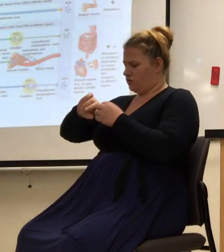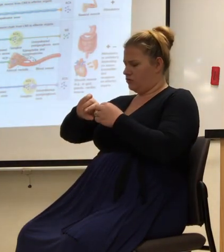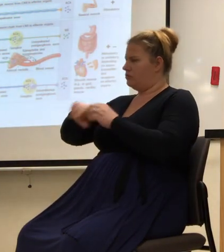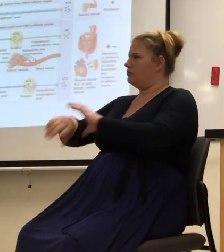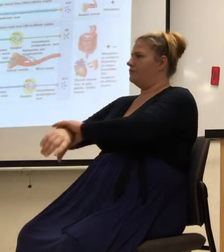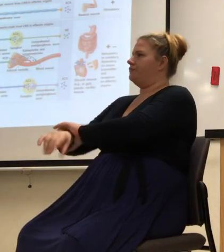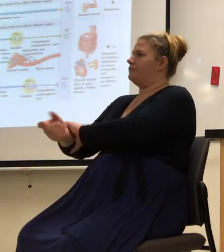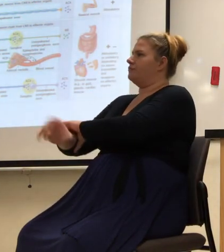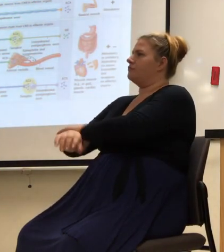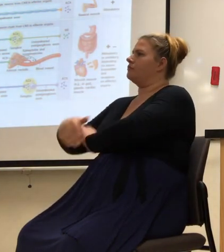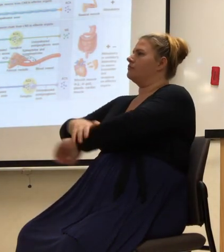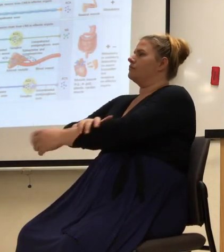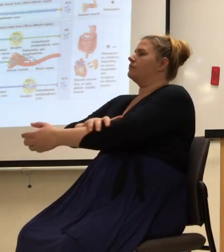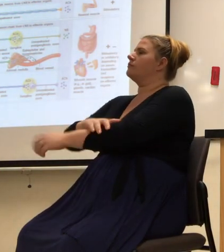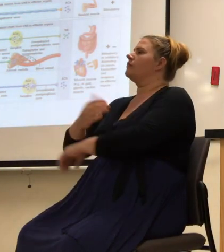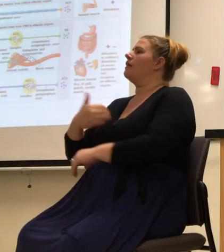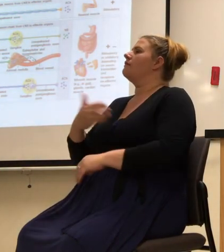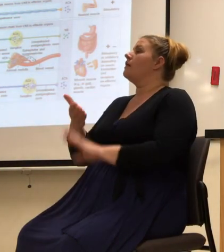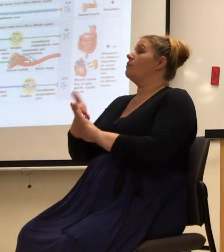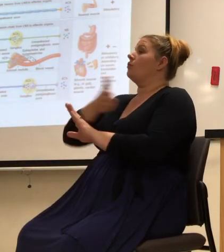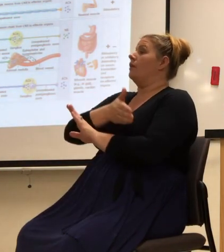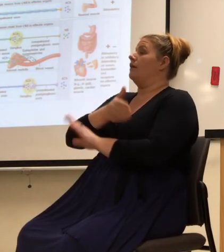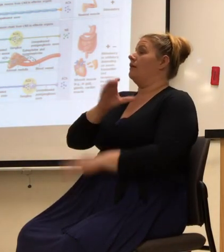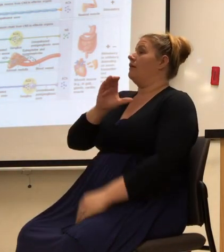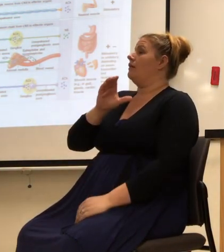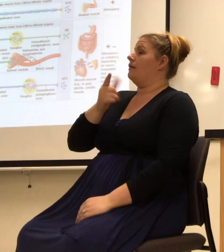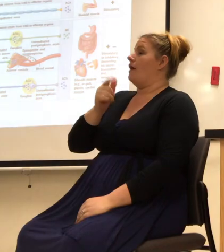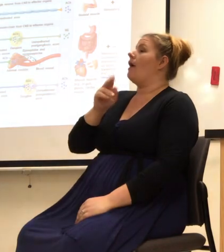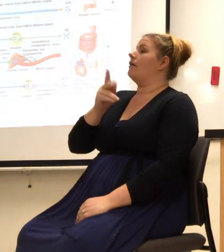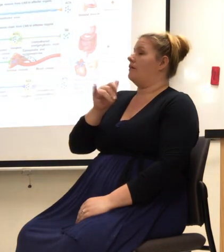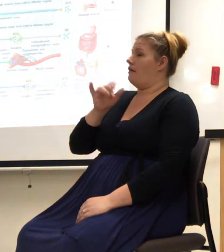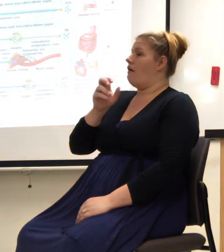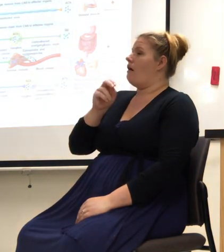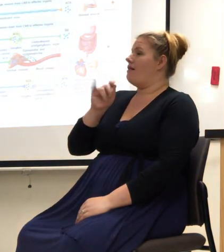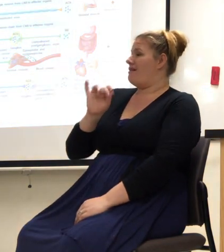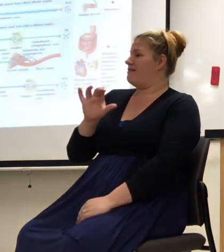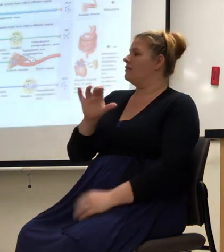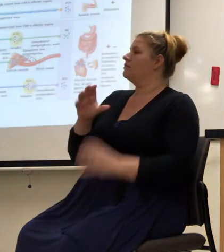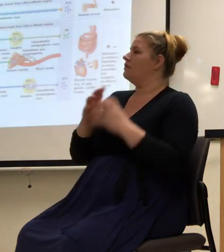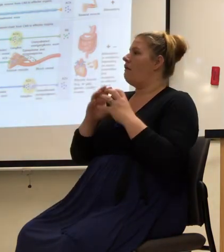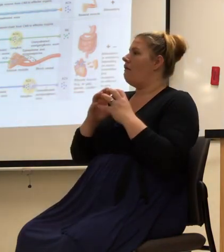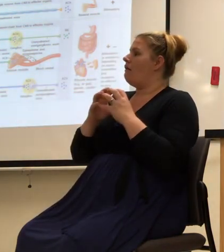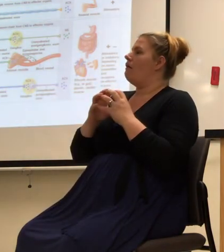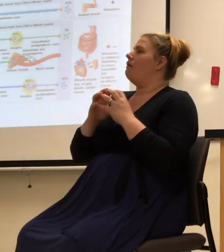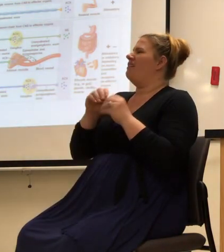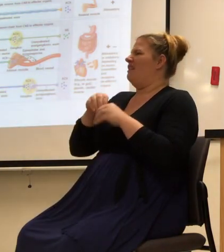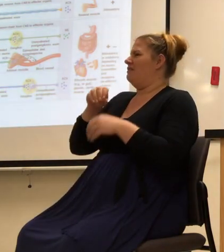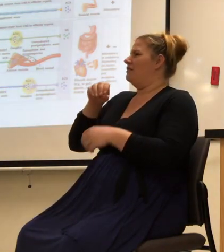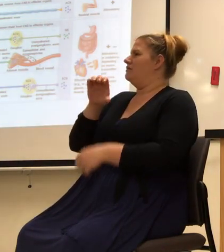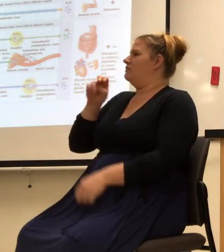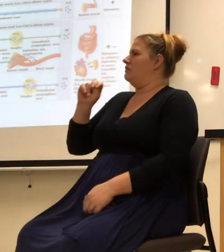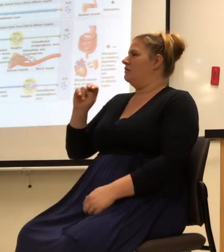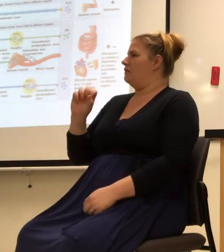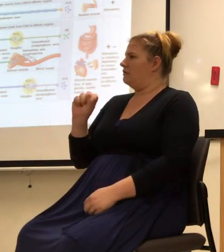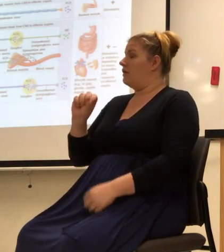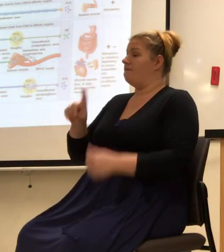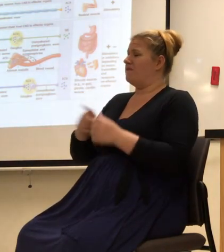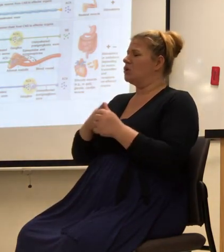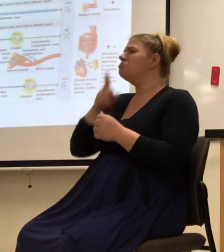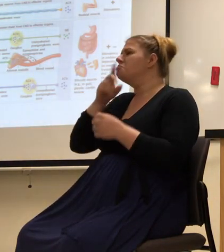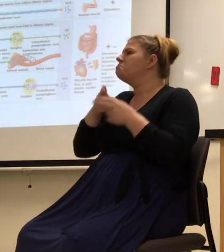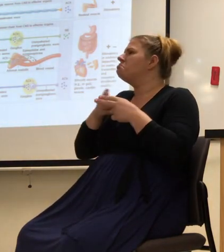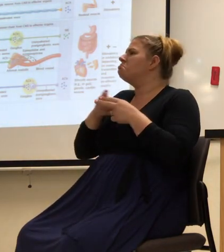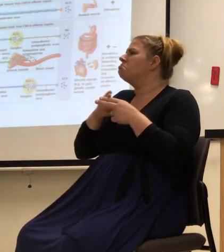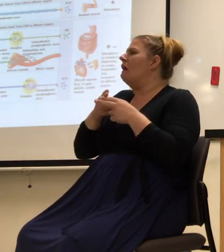here's the preganglionic cell in the central nervous system. The first one's relatively short, okay, it's